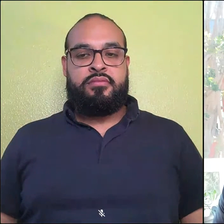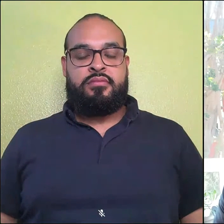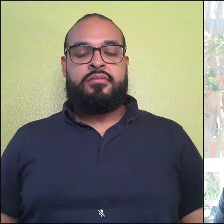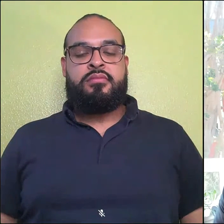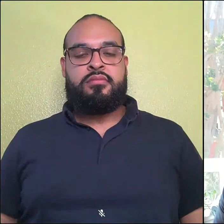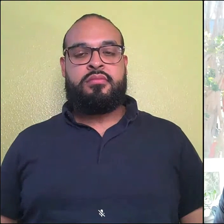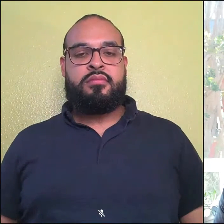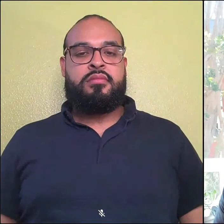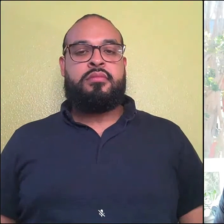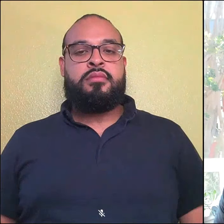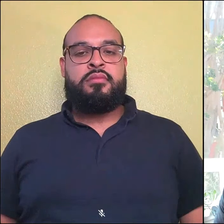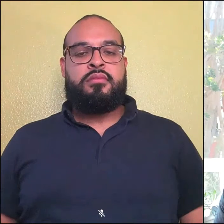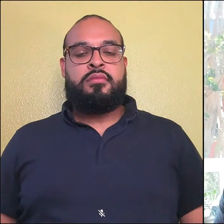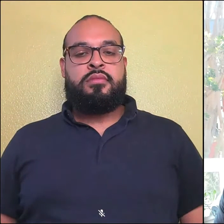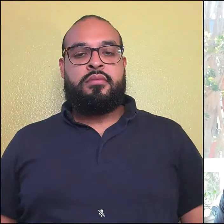Hmm.